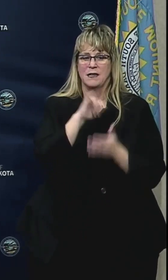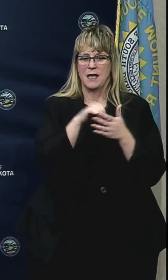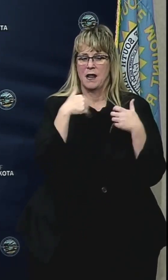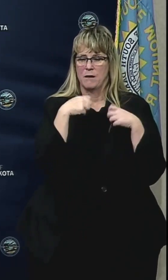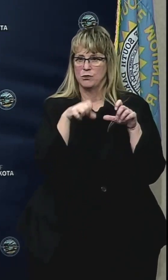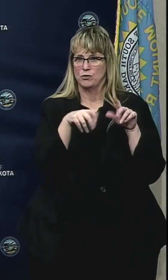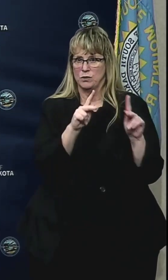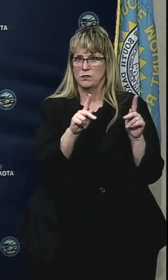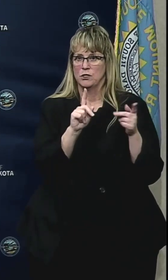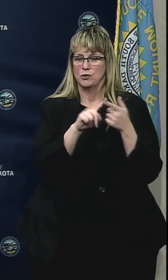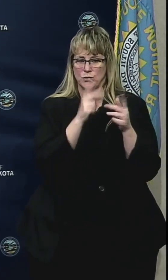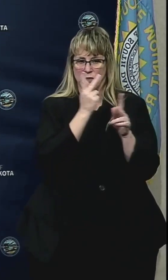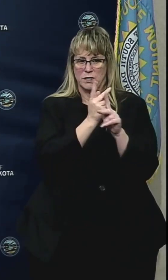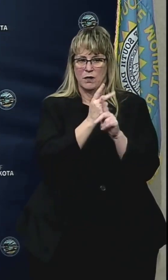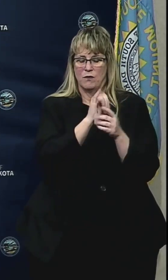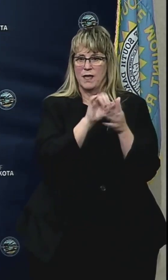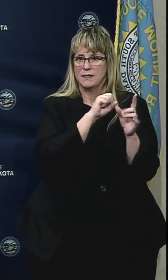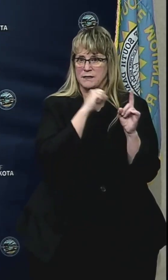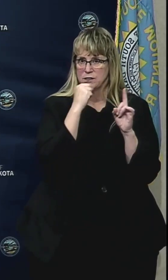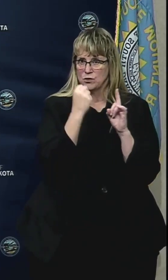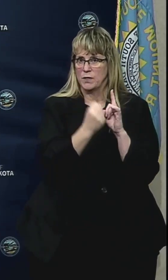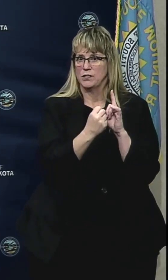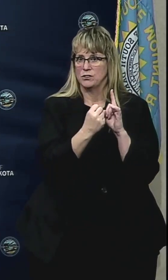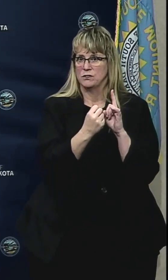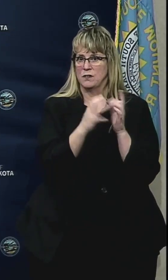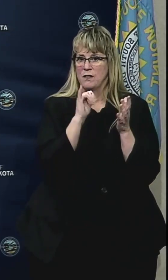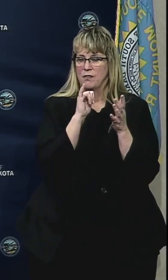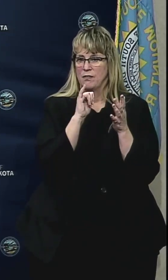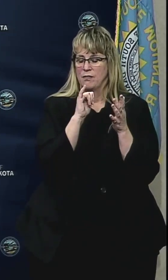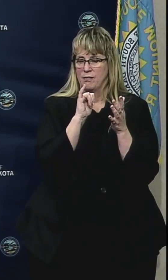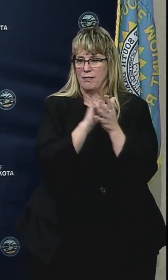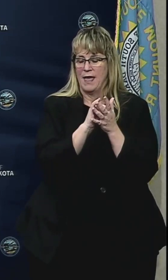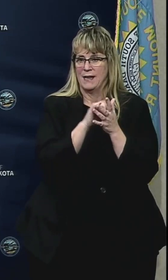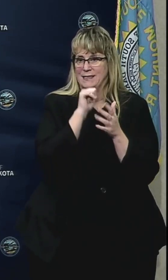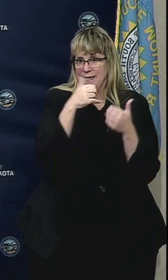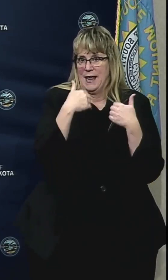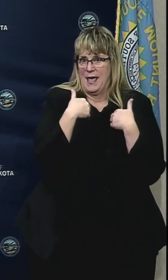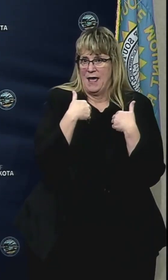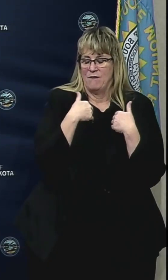opportunities to take care of the situation stripped away from him. There was no